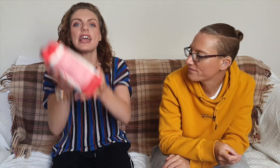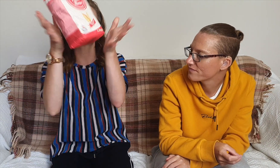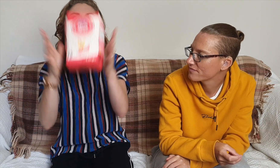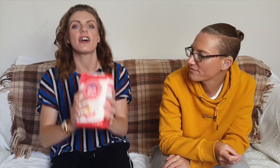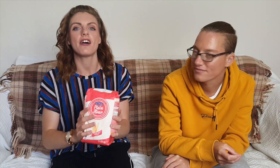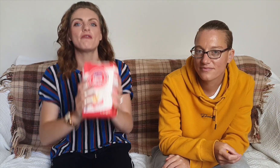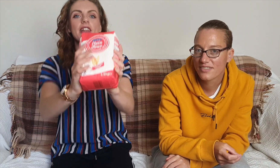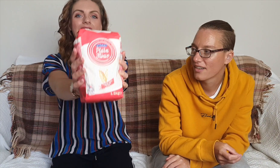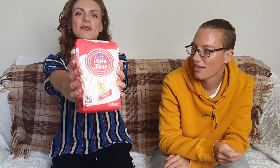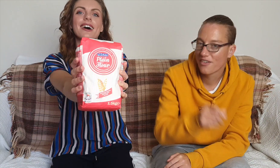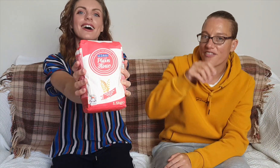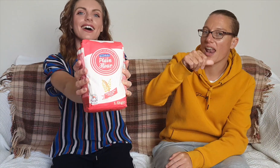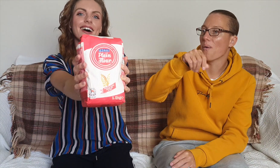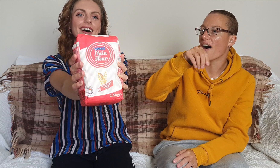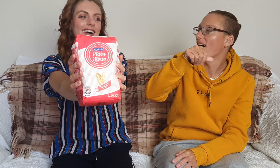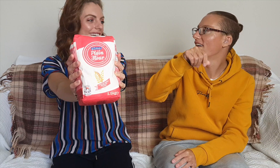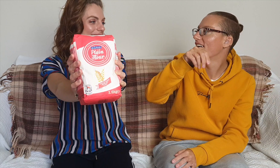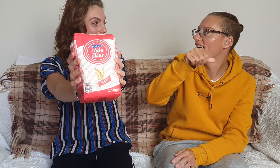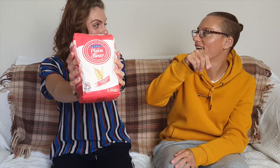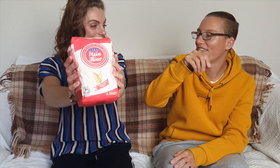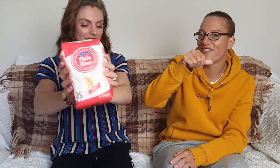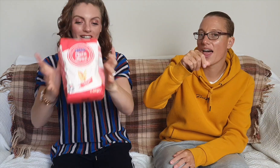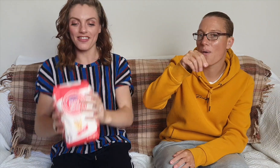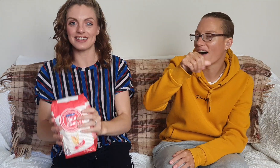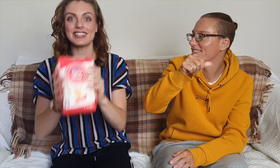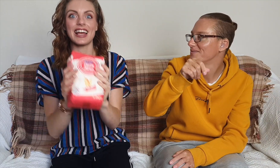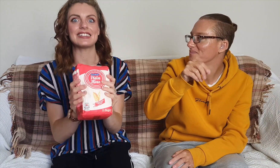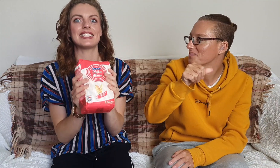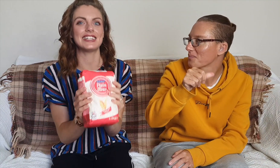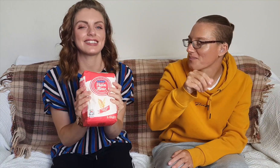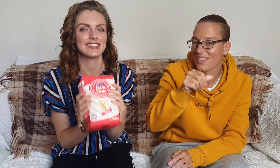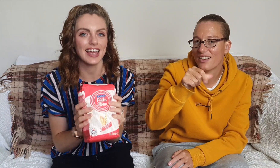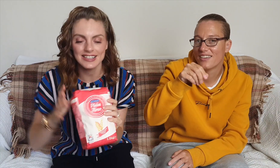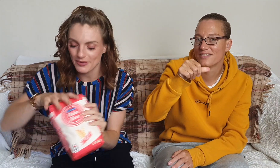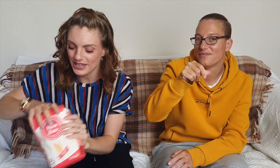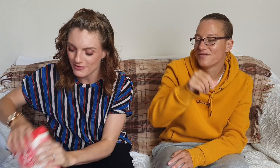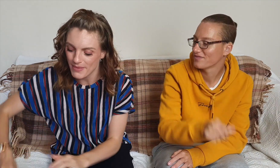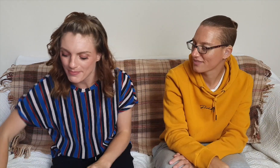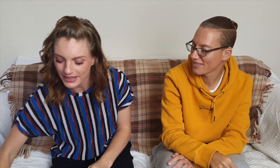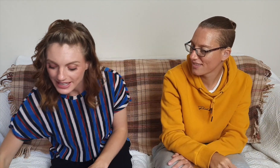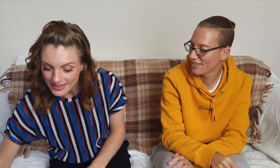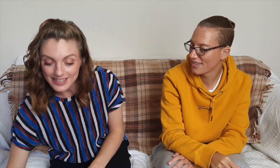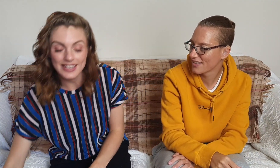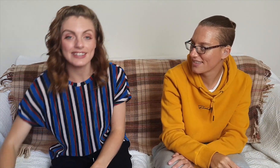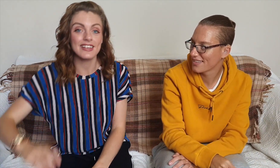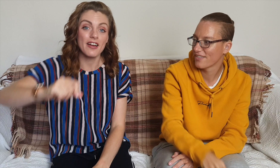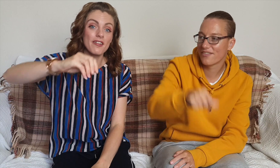is flour. Flour. Oh, that's a nice and easy sign that we can remember. This is